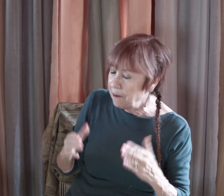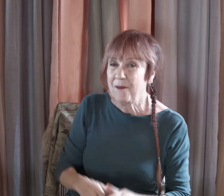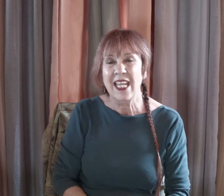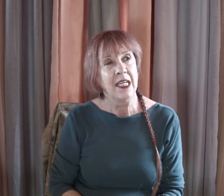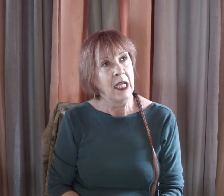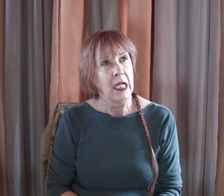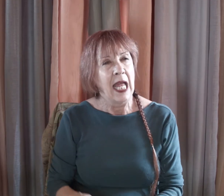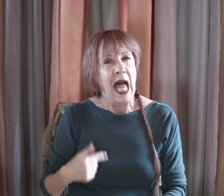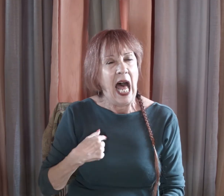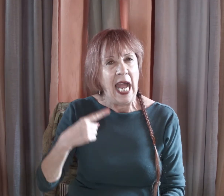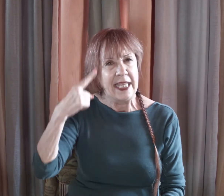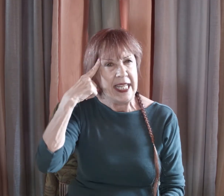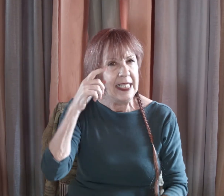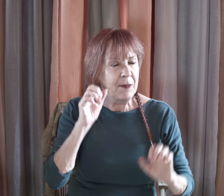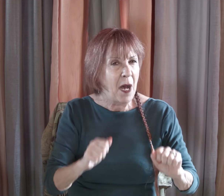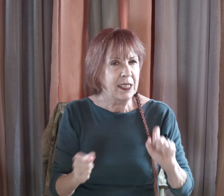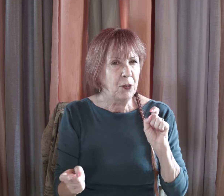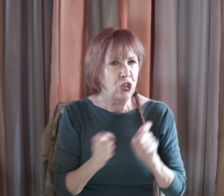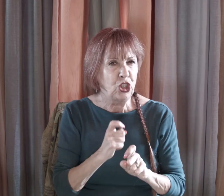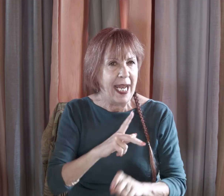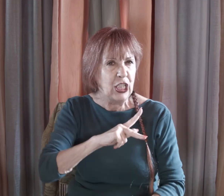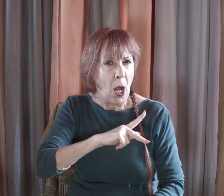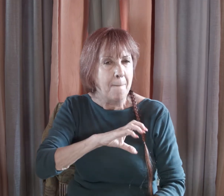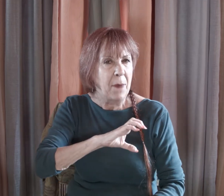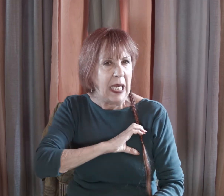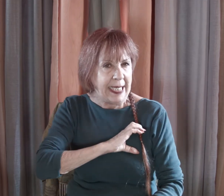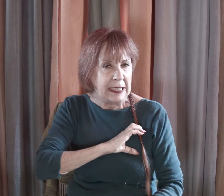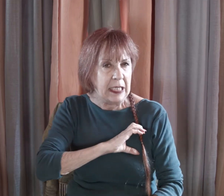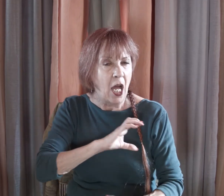possible to change police culture, but not without a tremendous